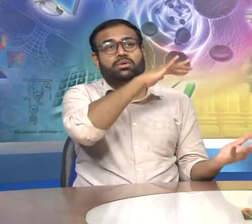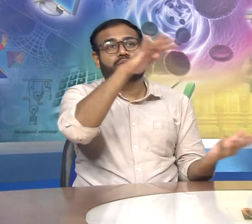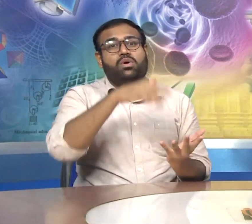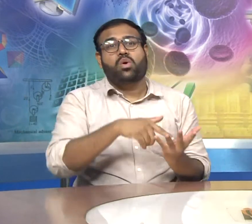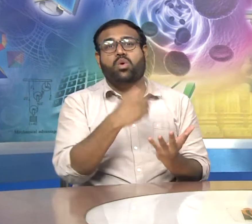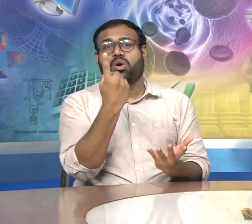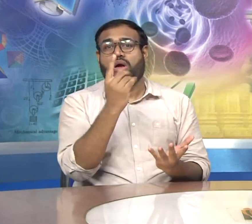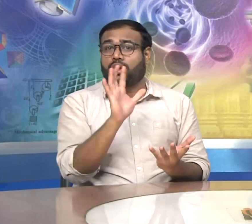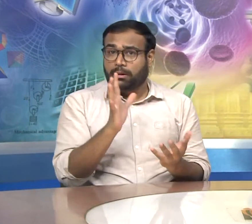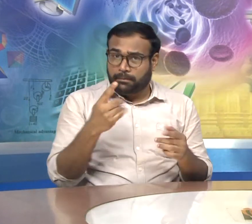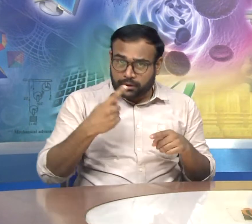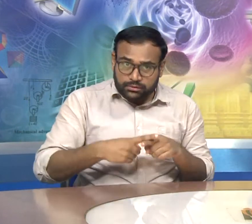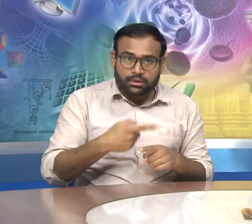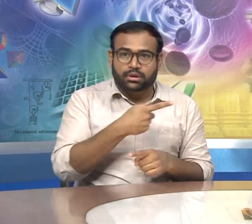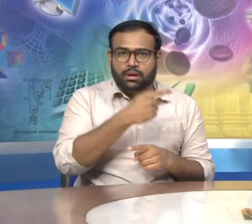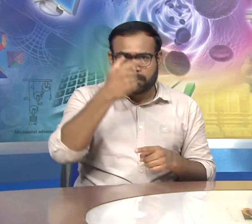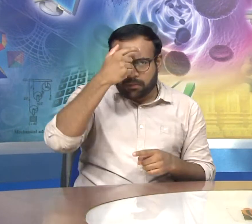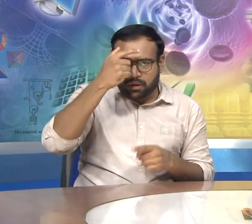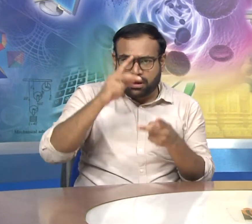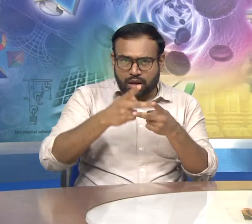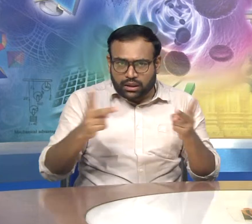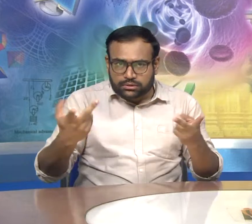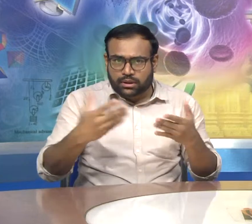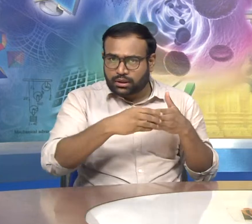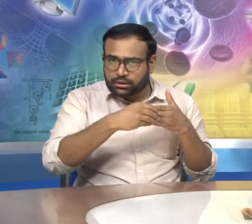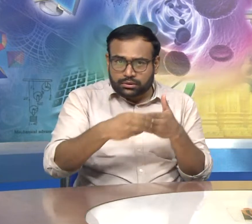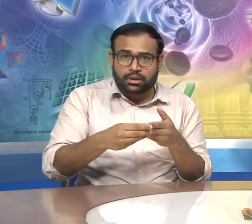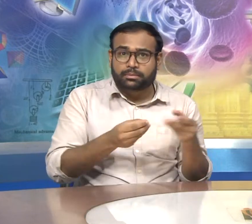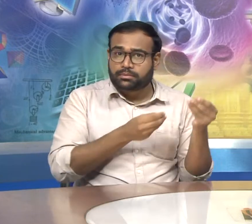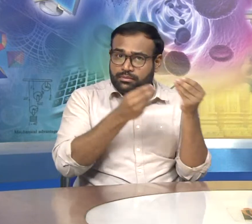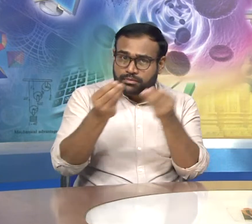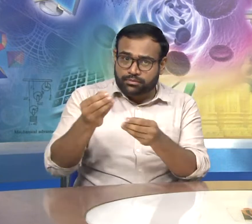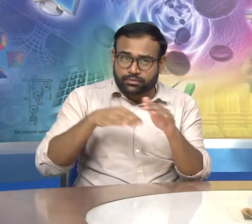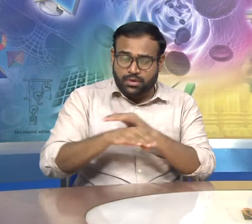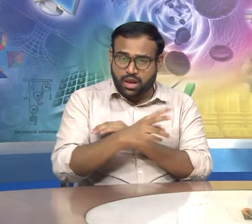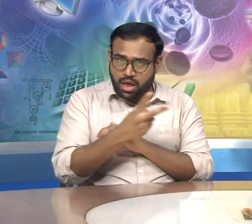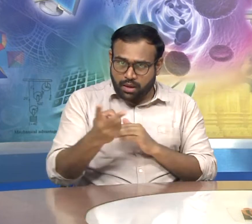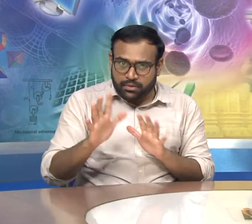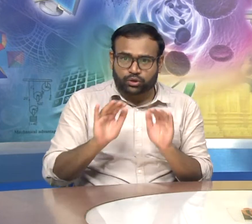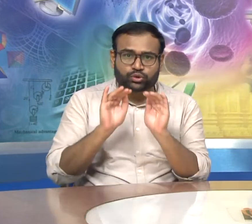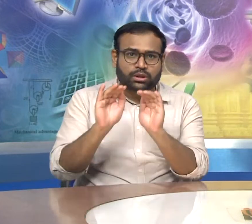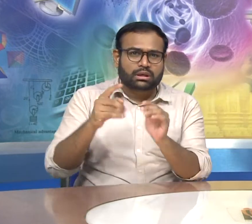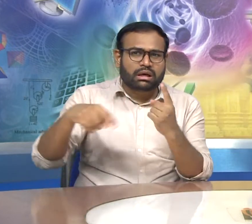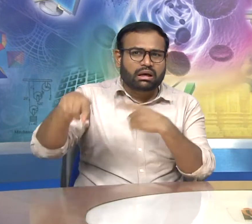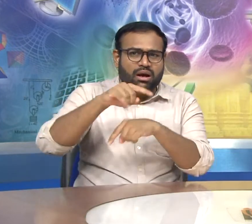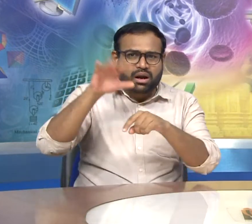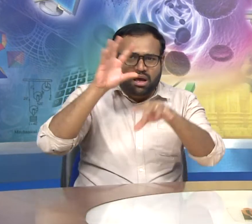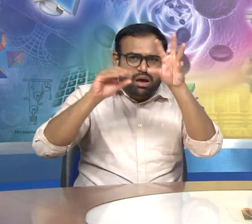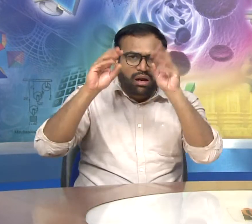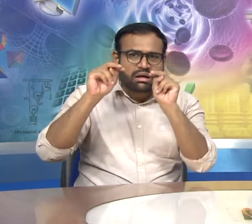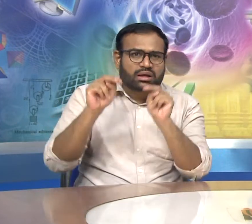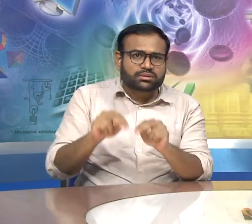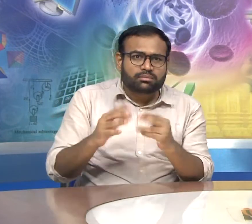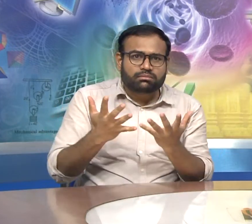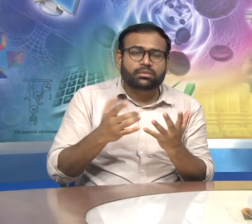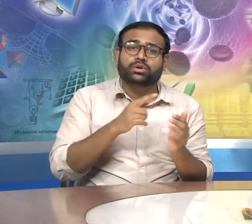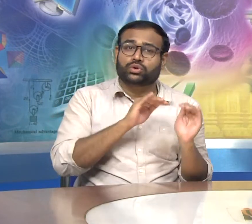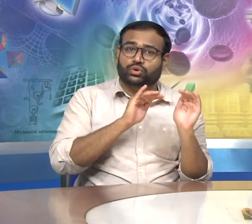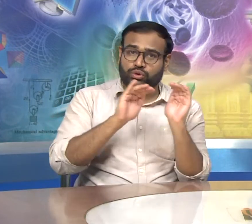Here, librarians not only organize the collection but provide assistance to